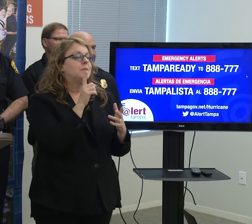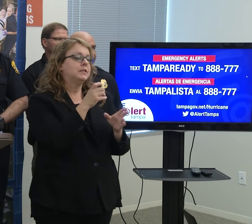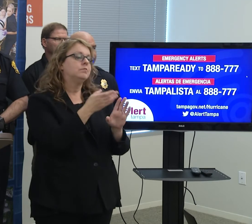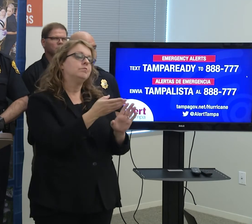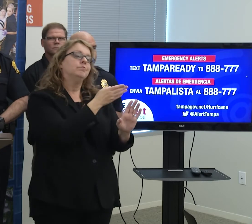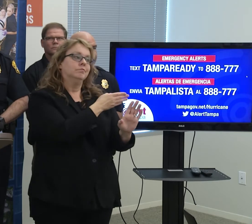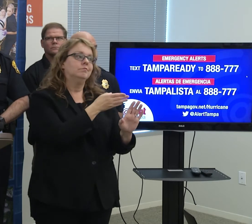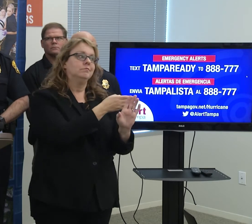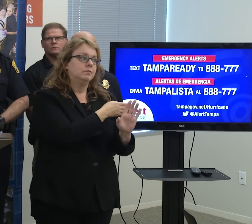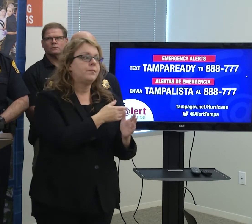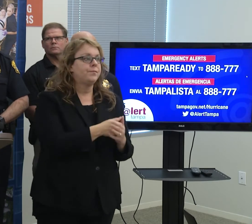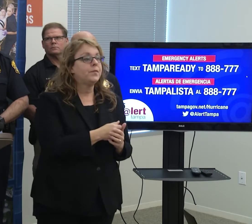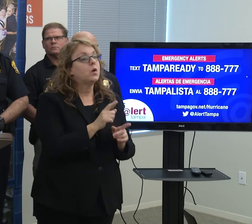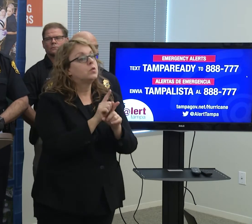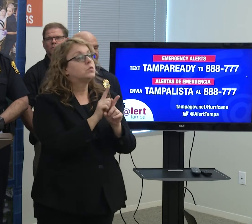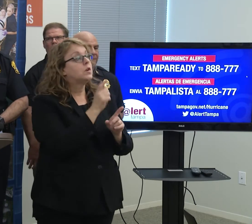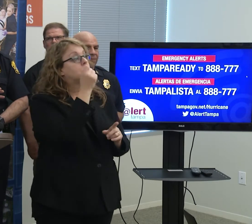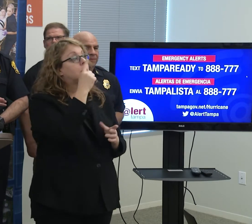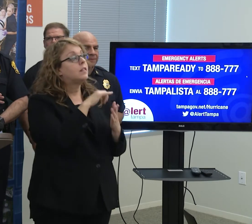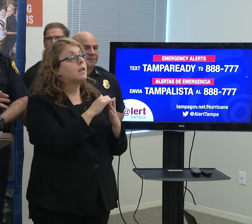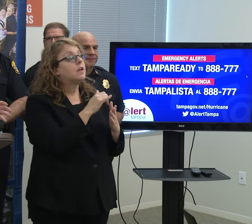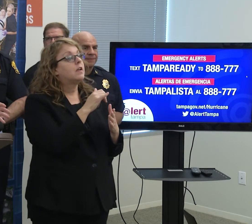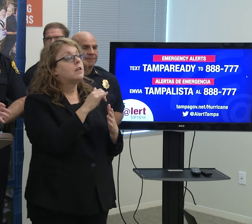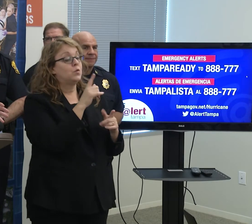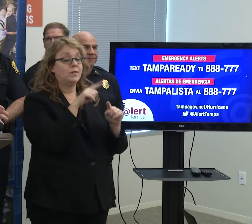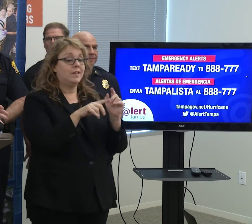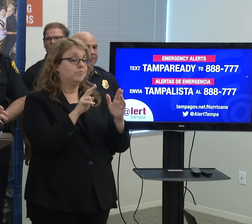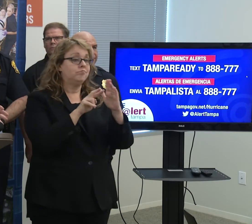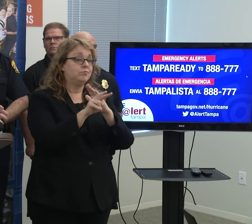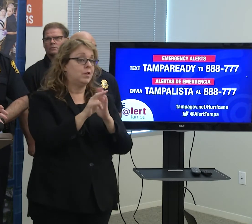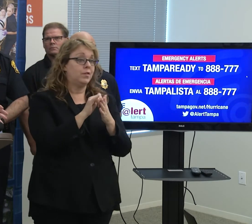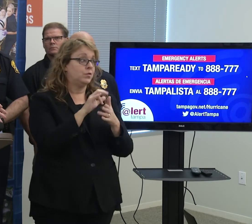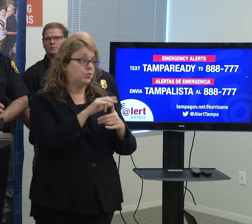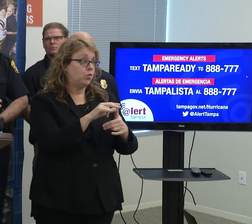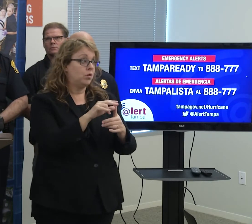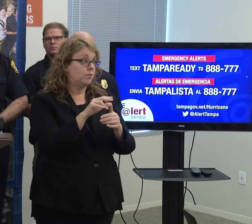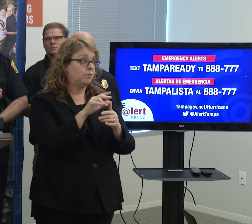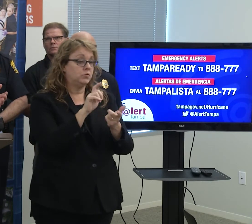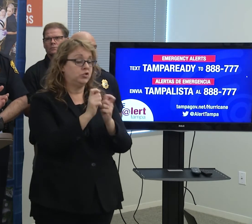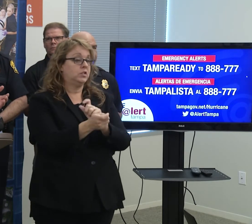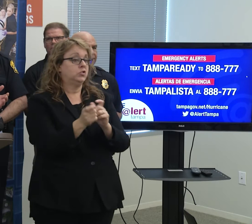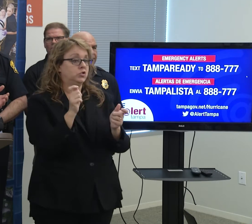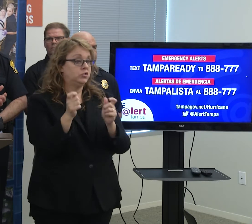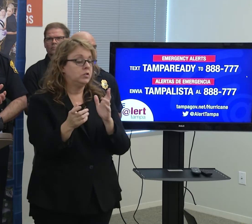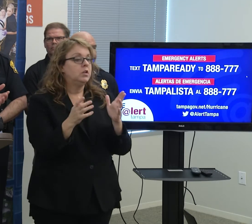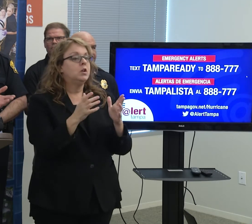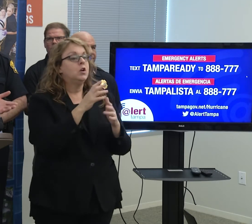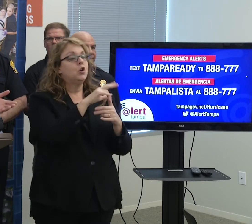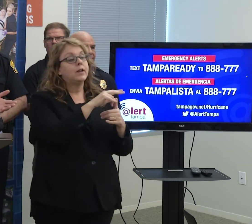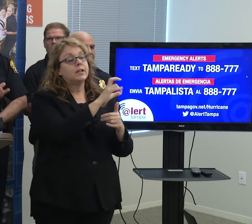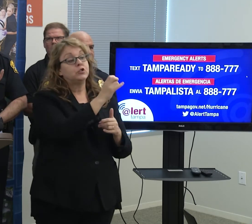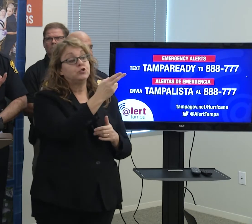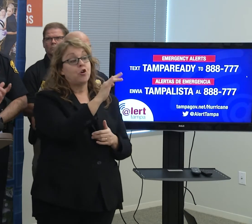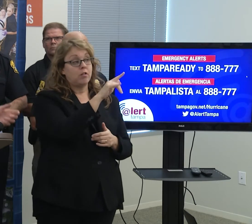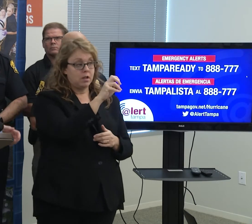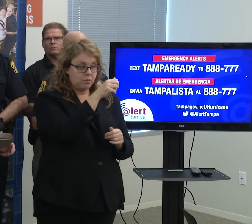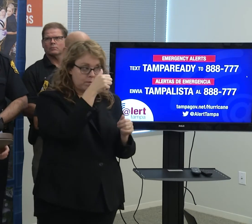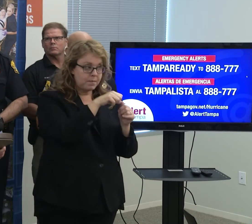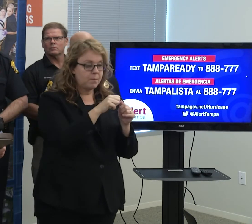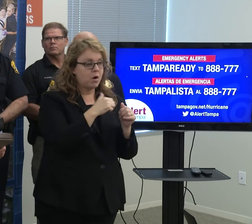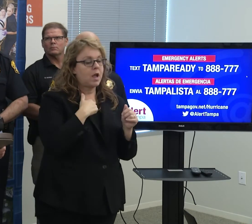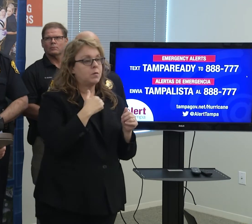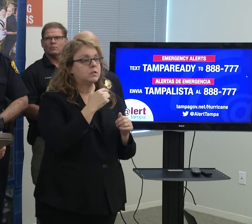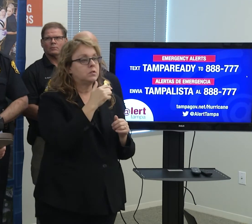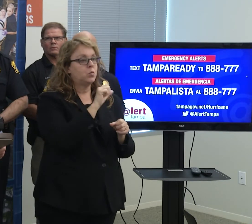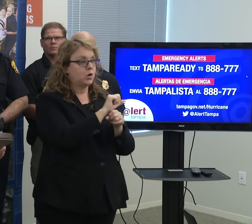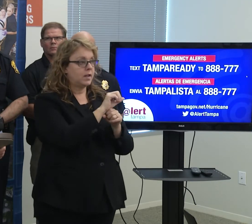then also understand the unpredictability of the storms. You know, with Hurricane Charlie, I remember I was a